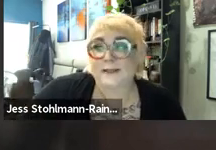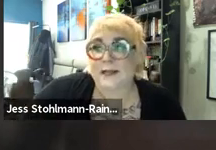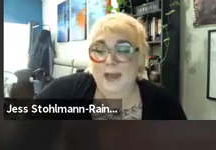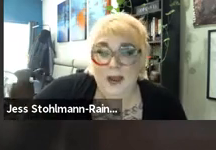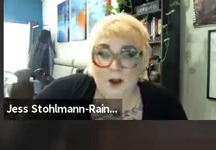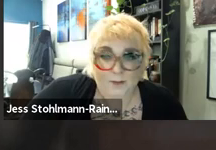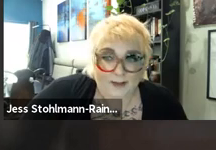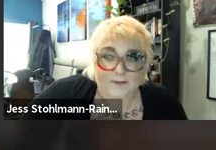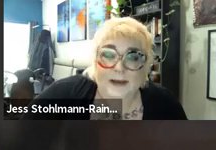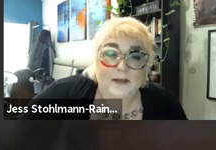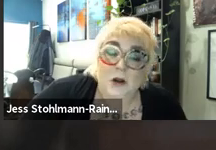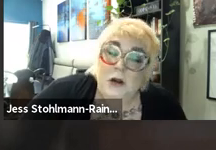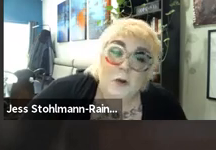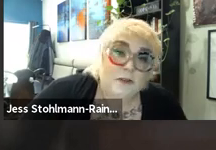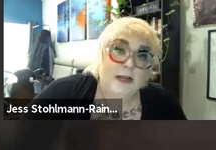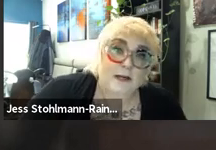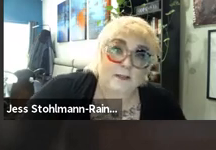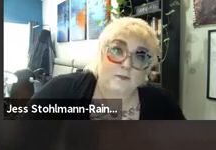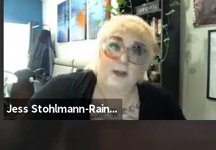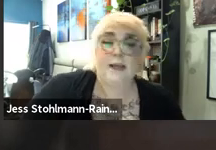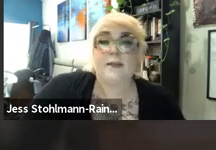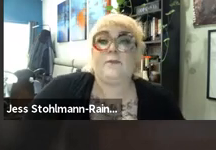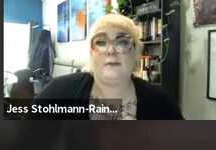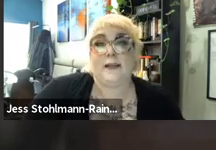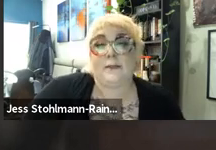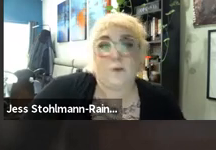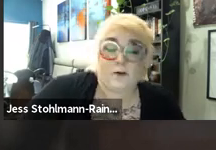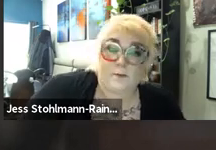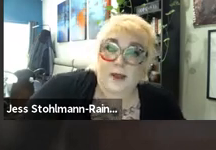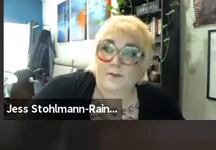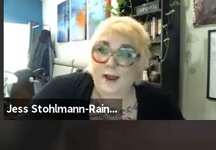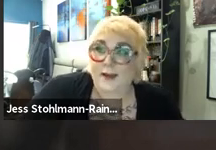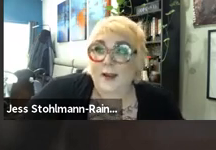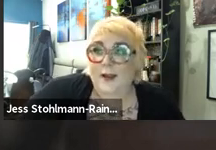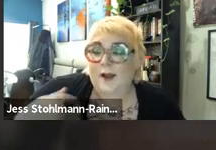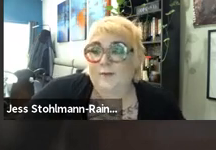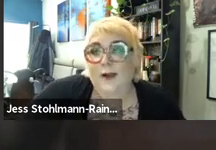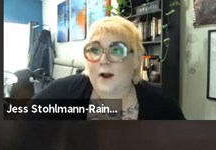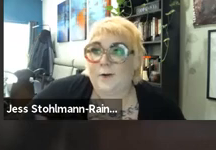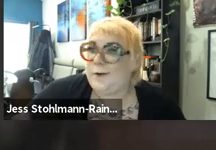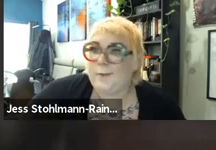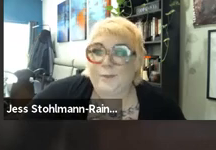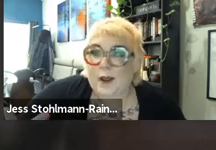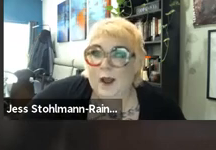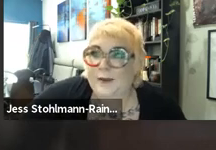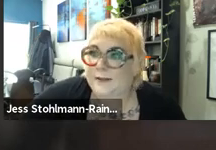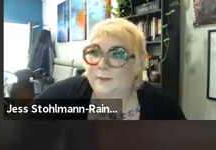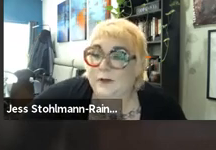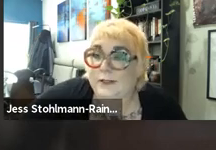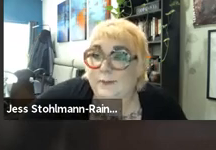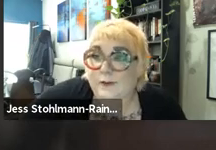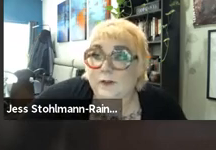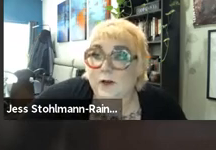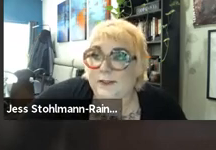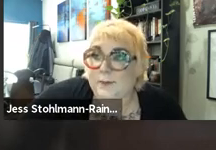not been discussed at all by lifeline and there are no standards for it either from samsa or from lifeline uh for how um peer